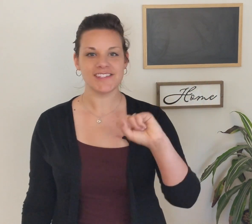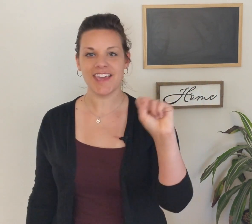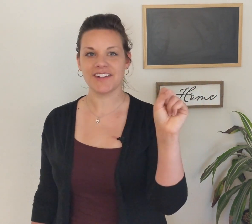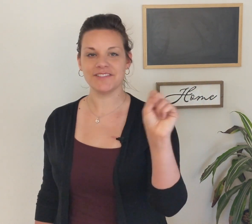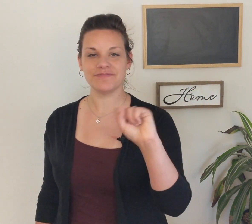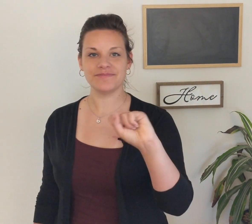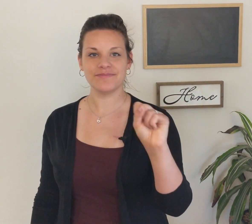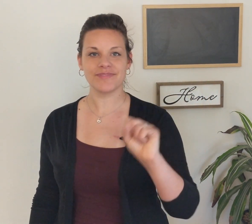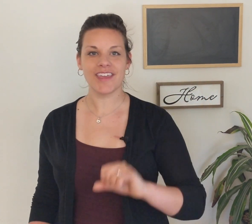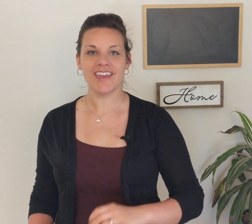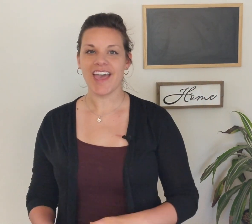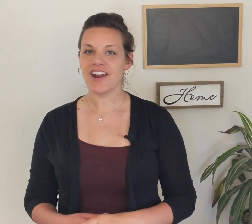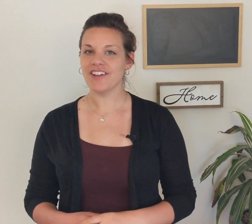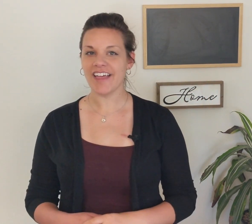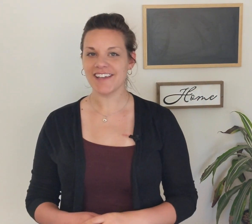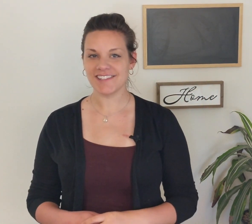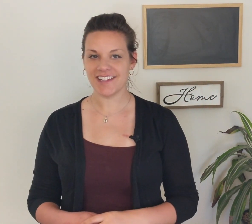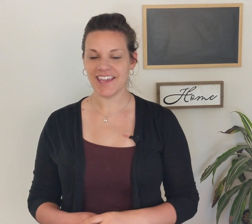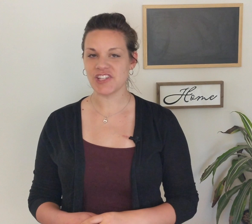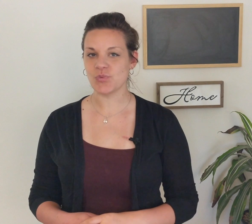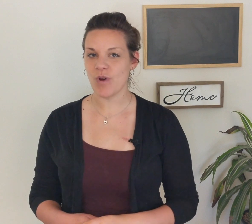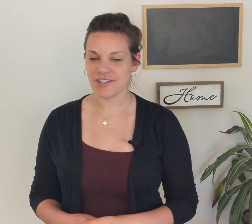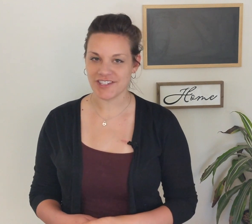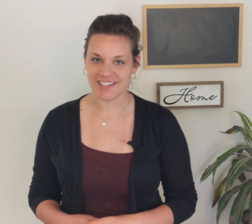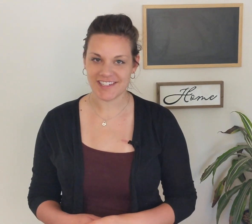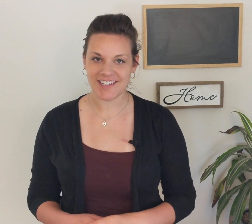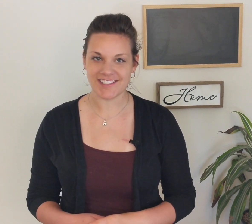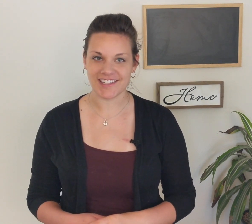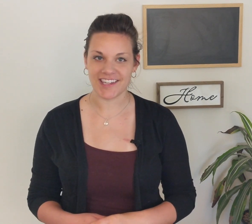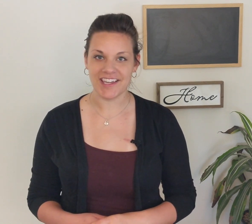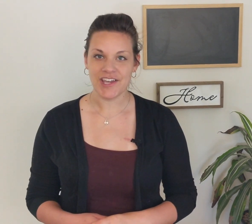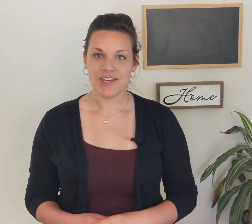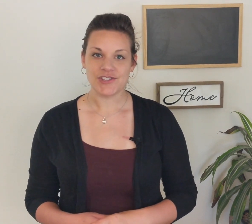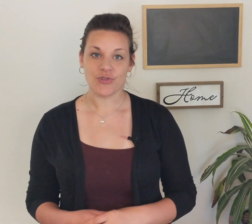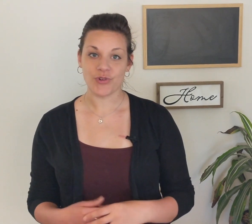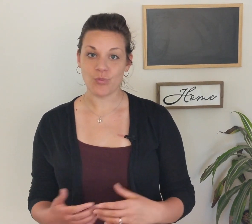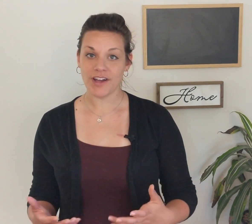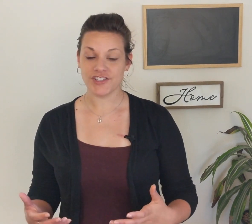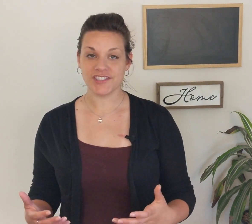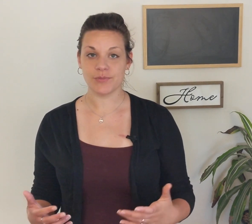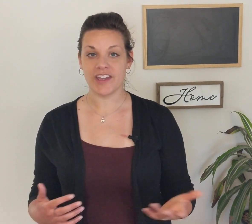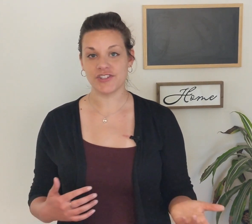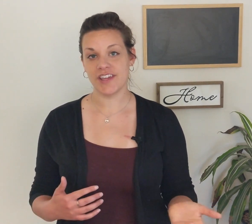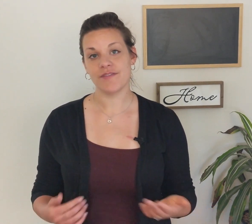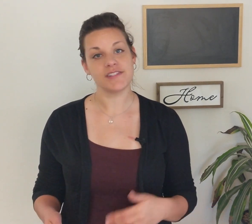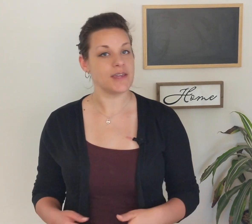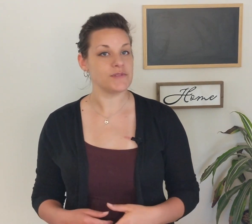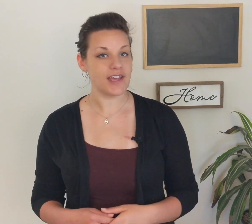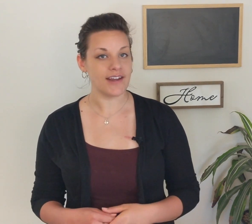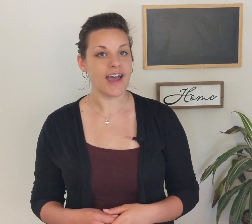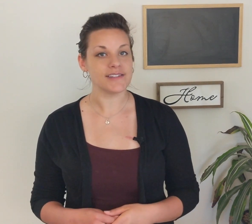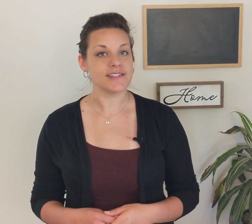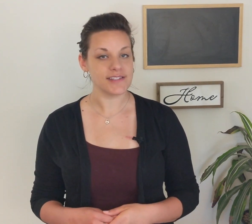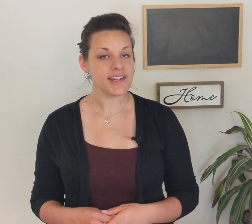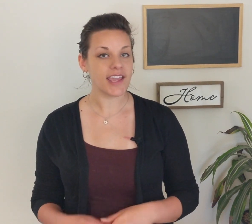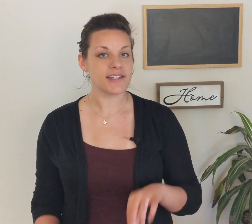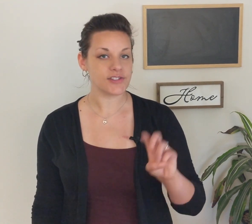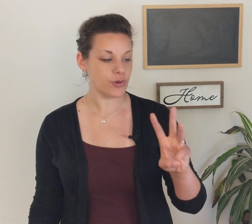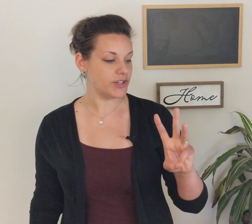Seattle. And our last city is Washington, D.C. So for Washington, we actually have the same sign as the state. So we do